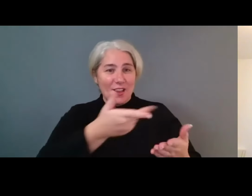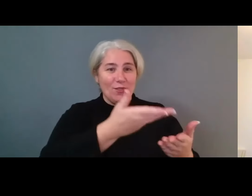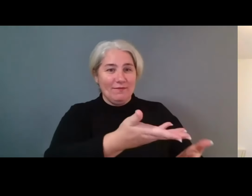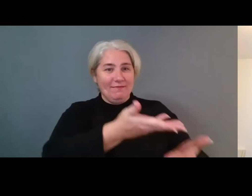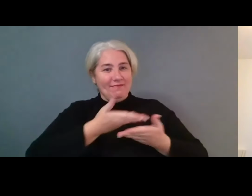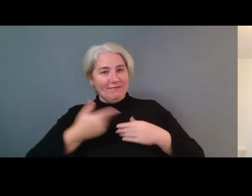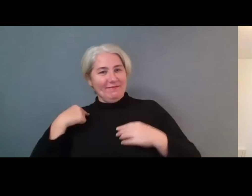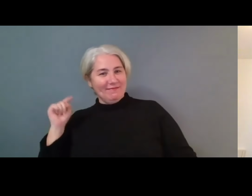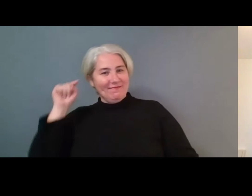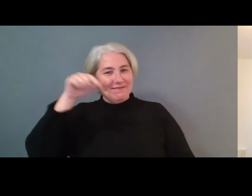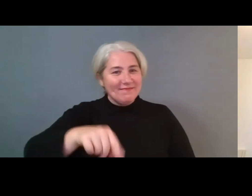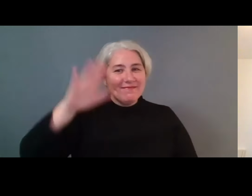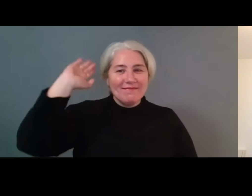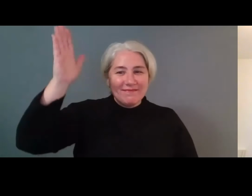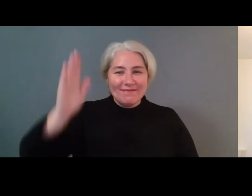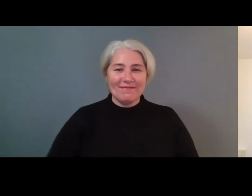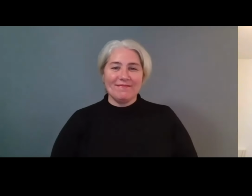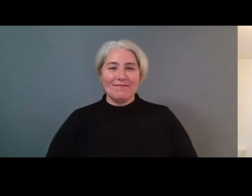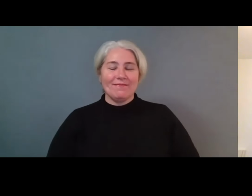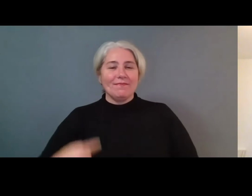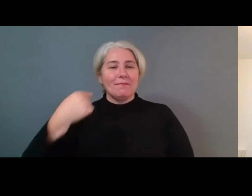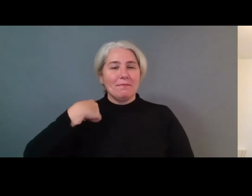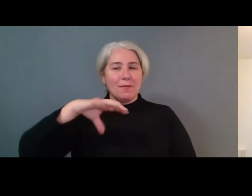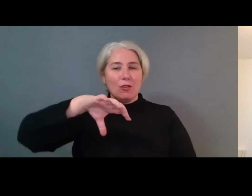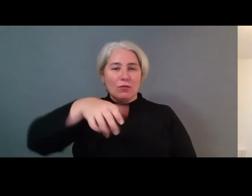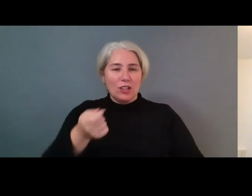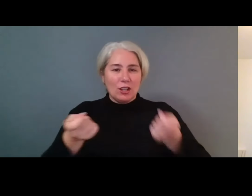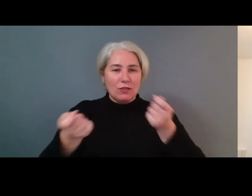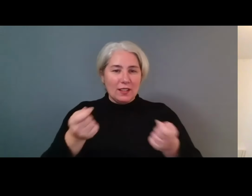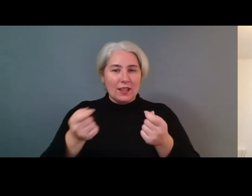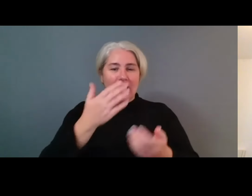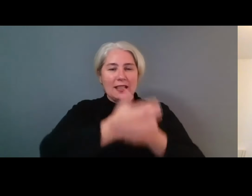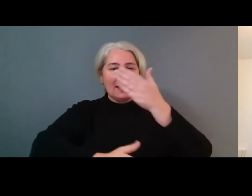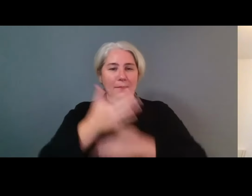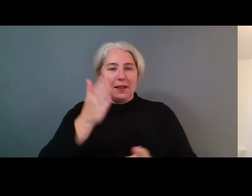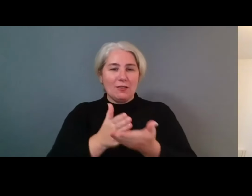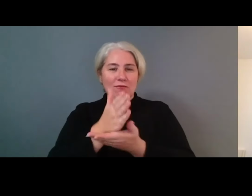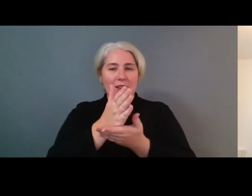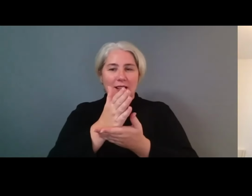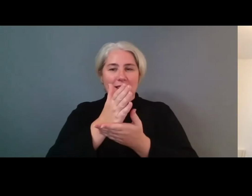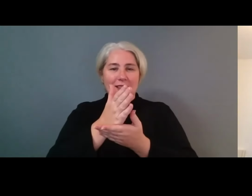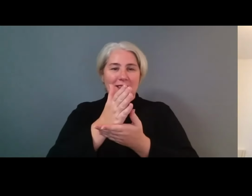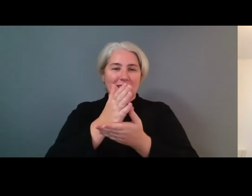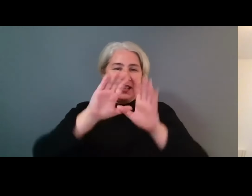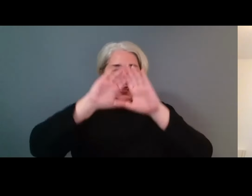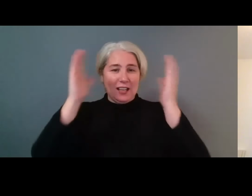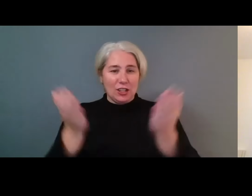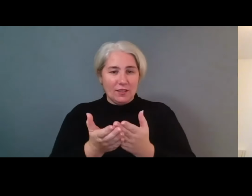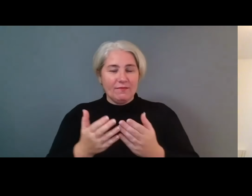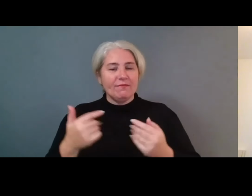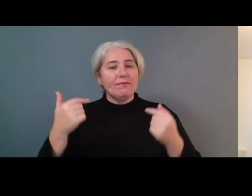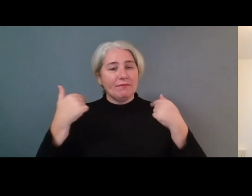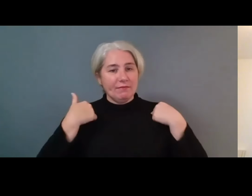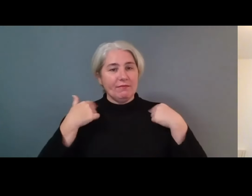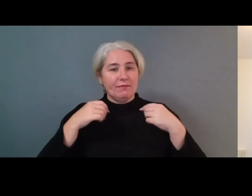I'm Regional Director of Disability Rights International, a human rights organization based